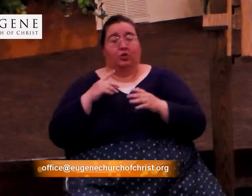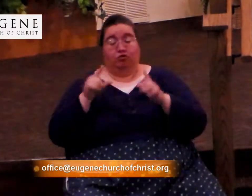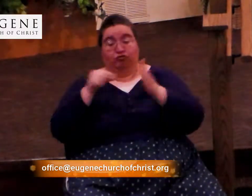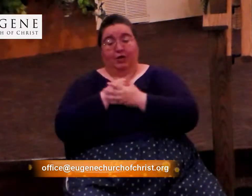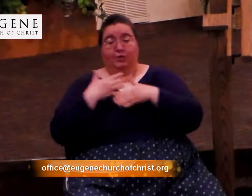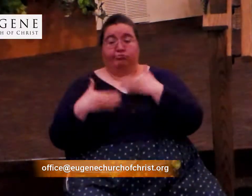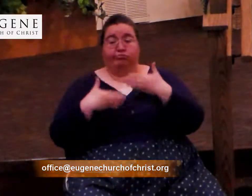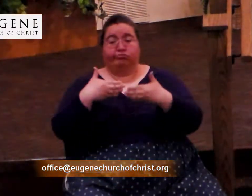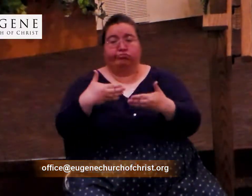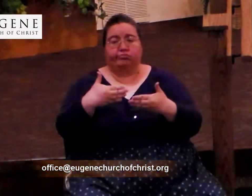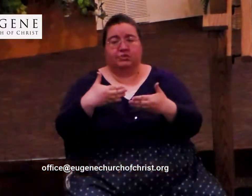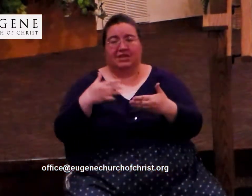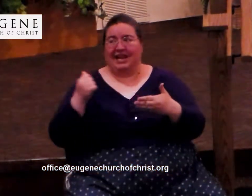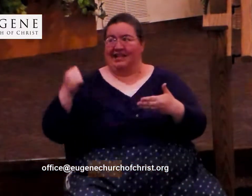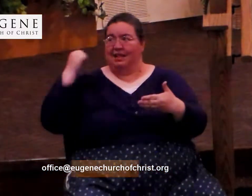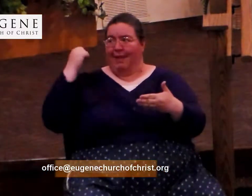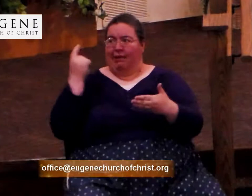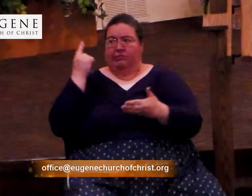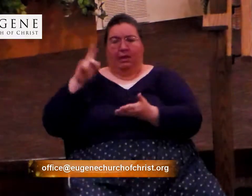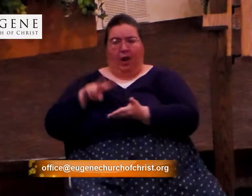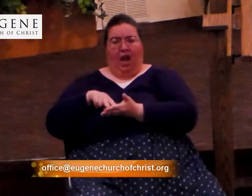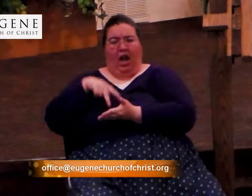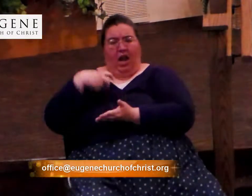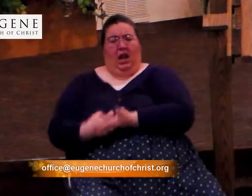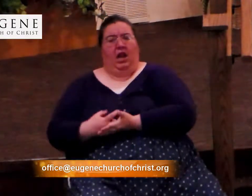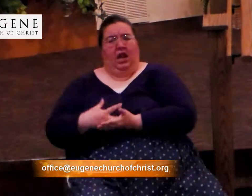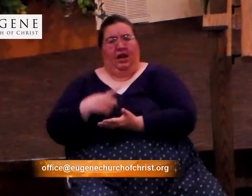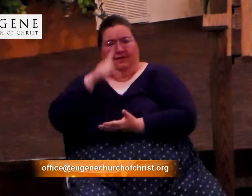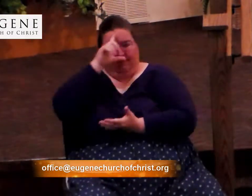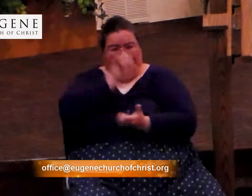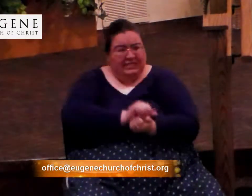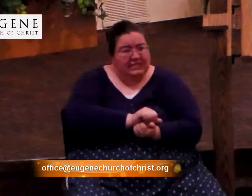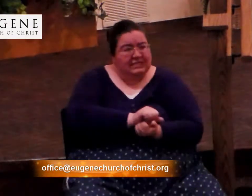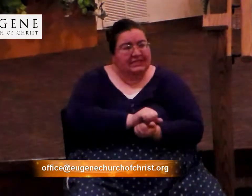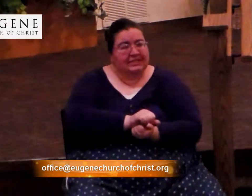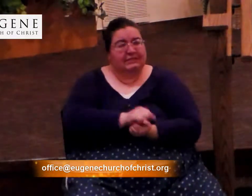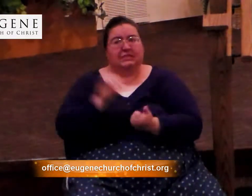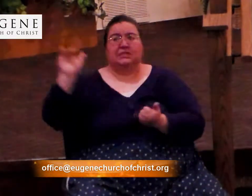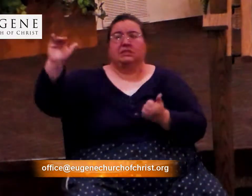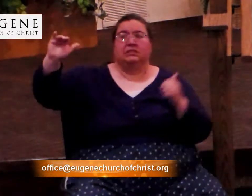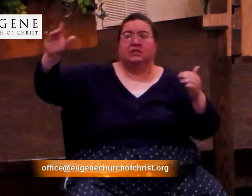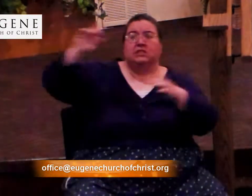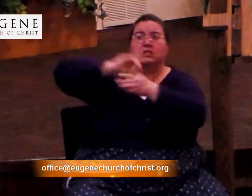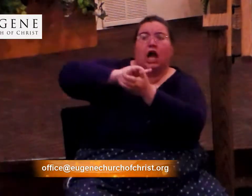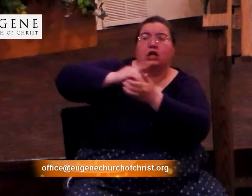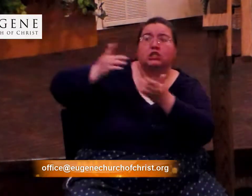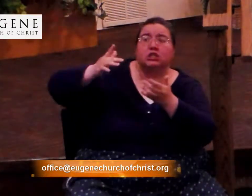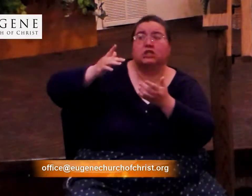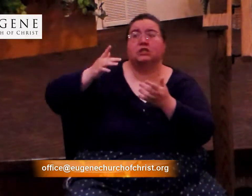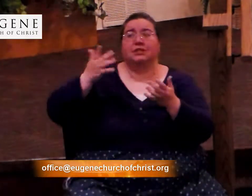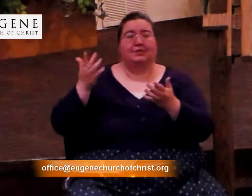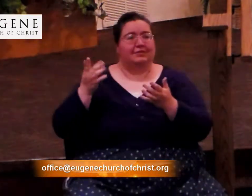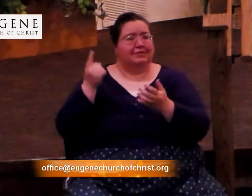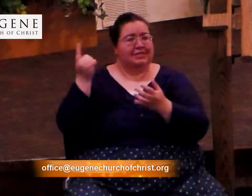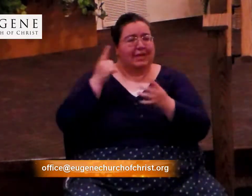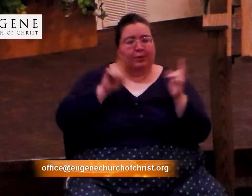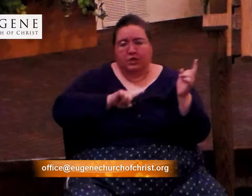there was the classic, is there a doctor in the house? And somebody went back to, and my aunt, the neurologist, and my uncle, the neurosurgeon, both happened to be